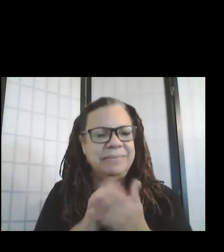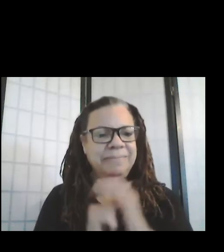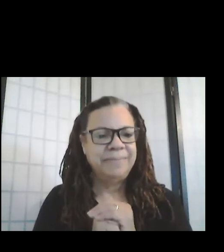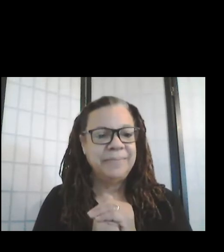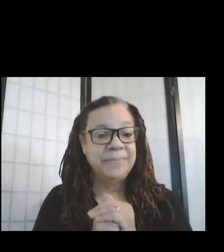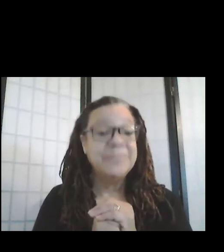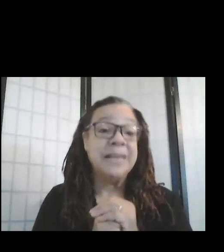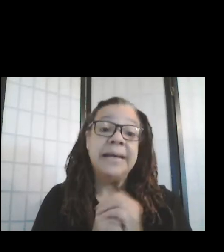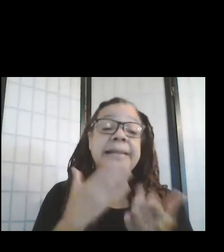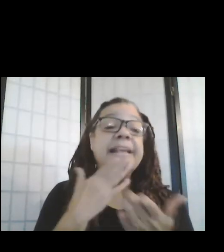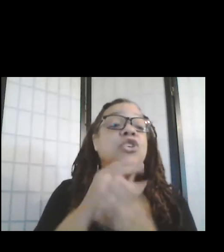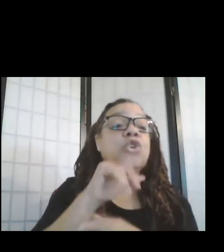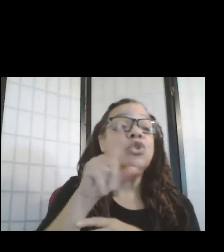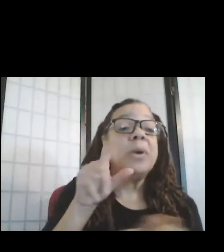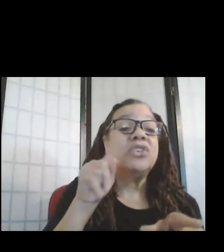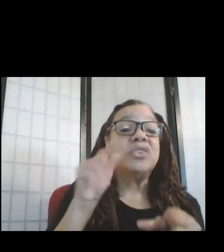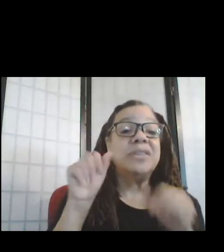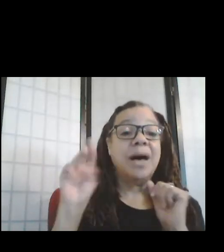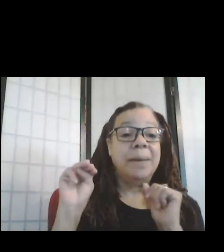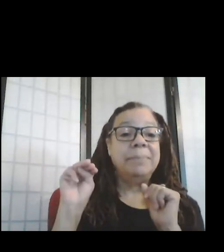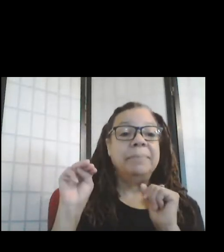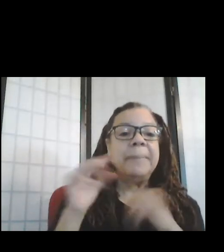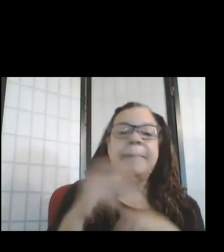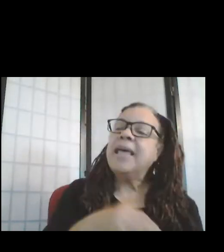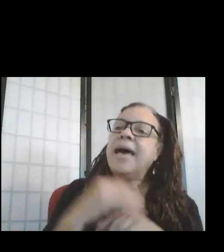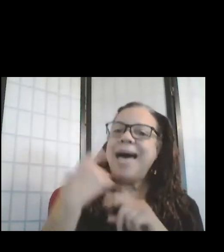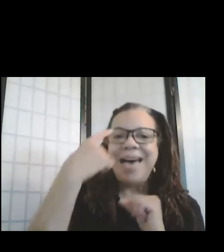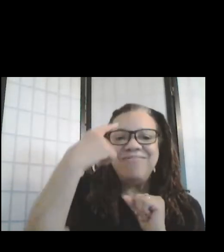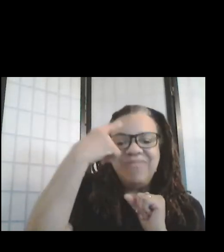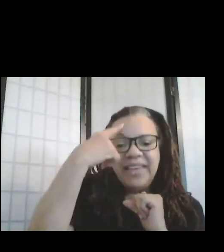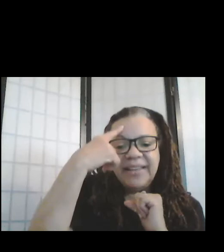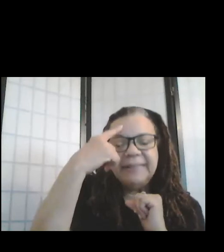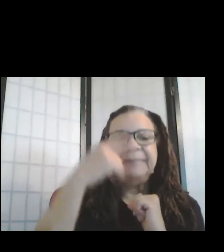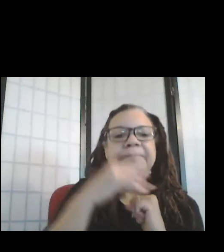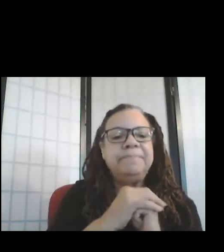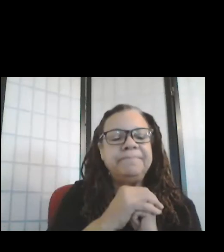No, that's a great question, Tom. And I think the answer is,